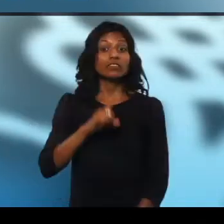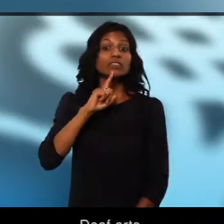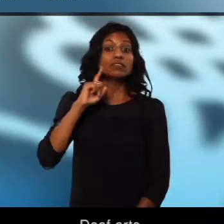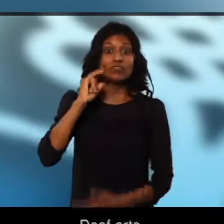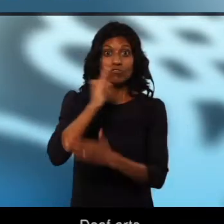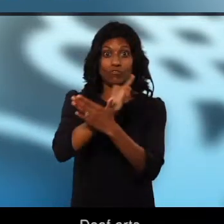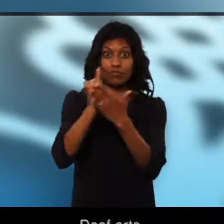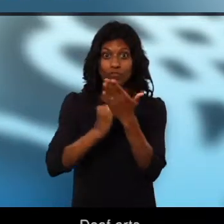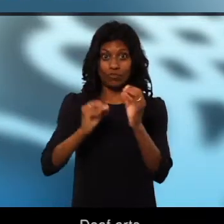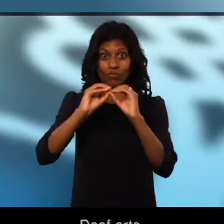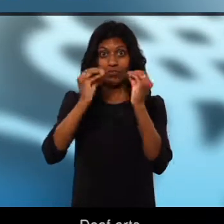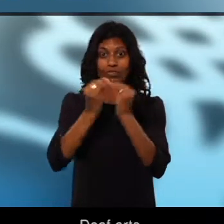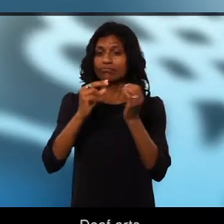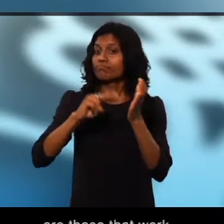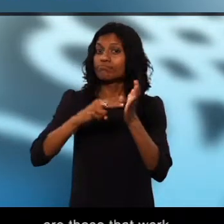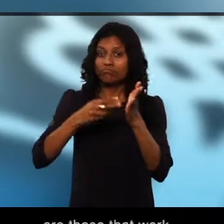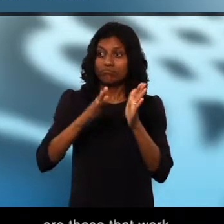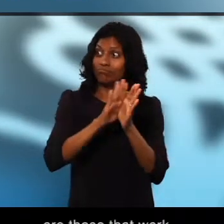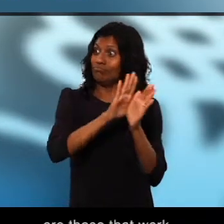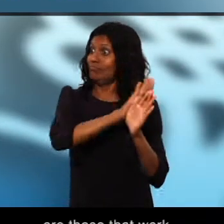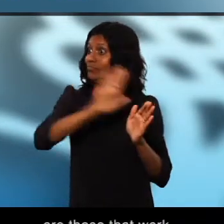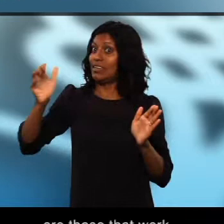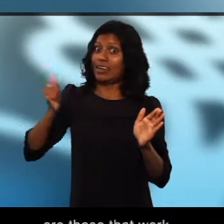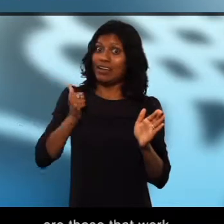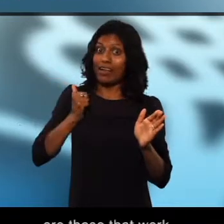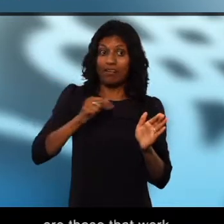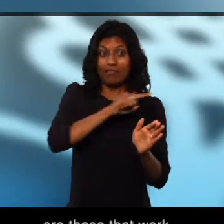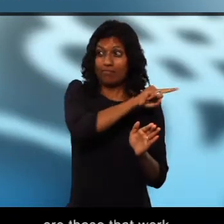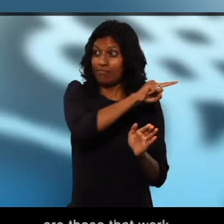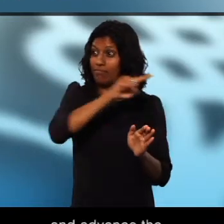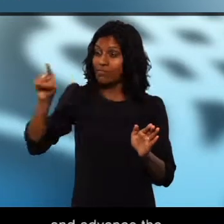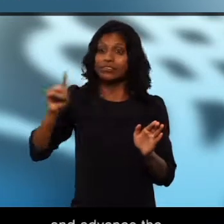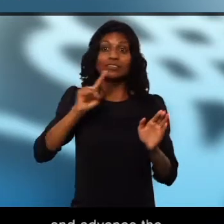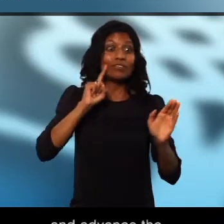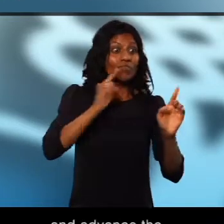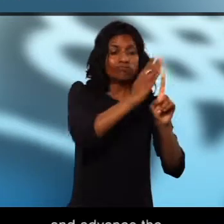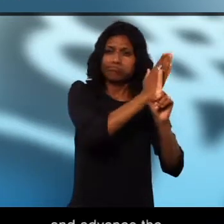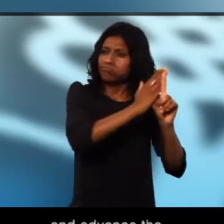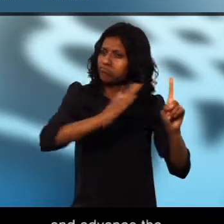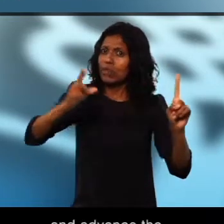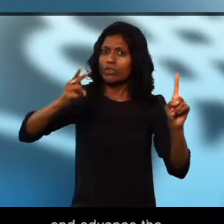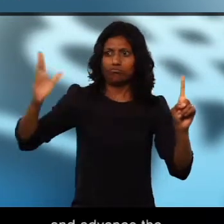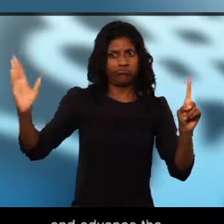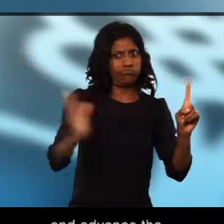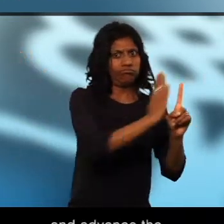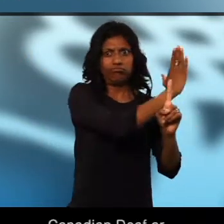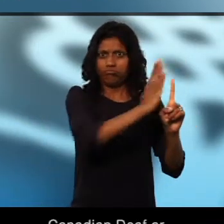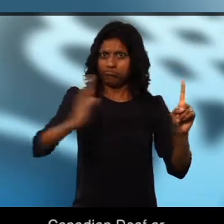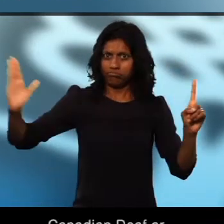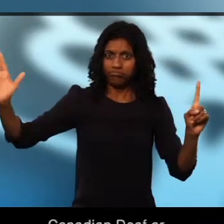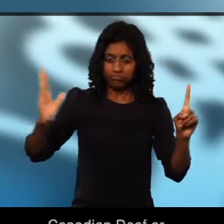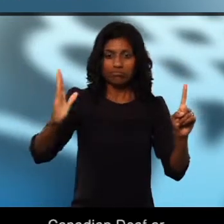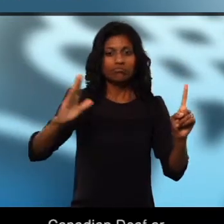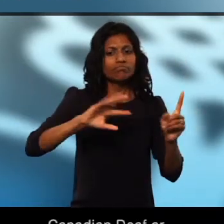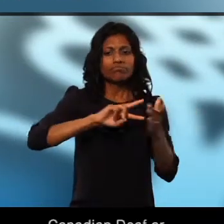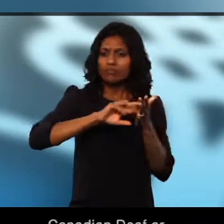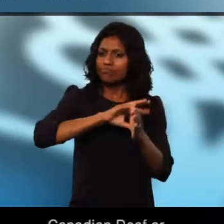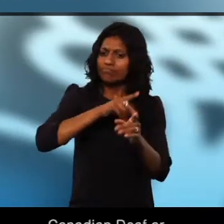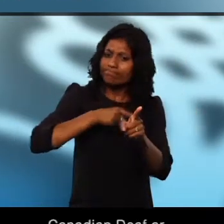Deaf arts organizations are those that work primarily with and advance the artistic practices of Canadian deaf or hard of